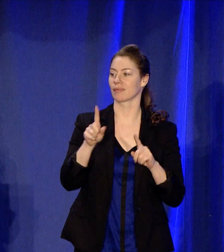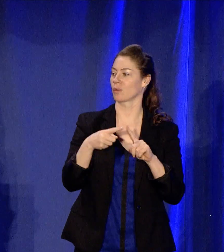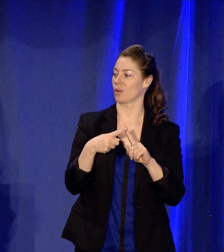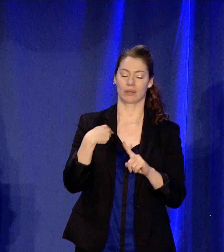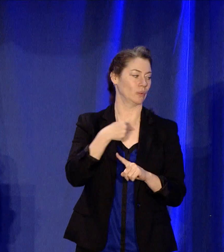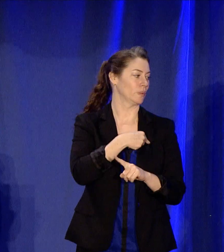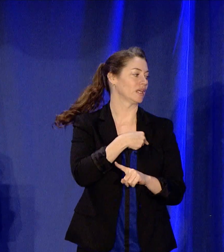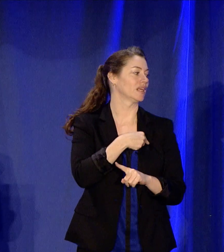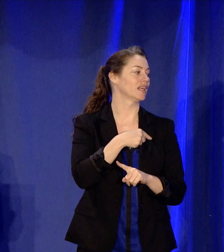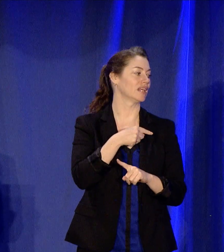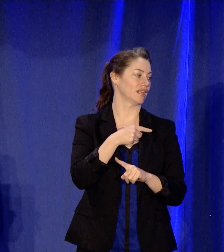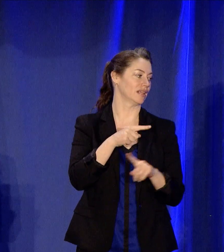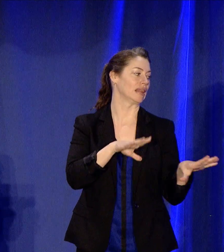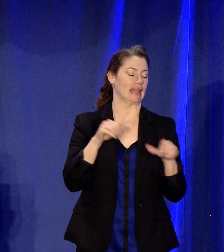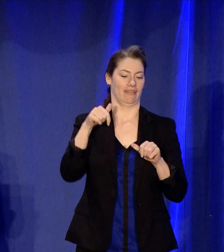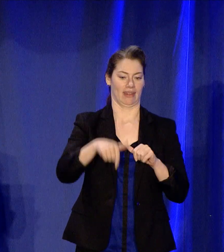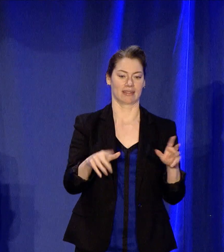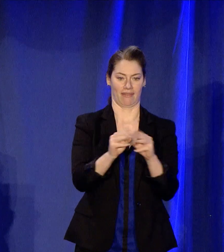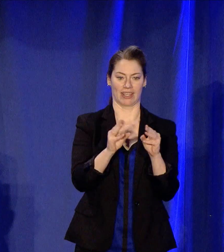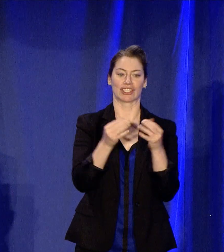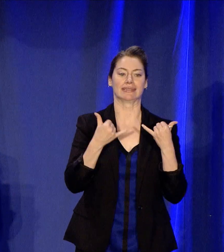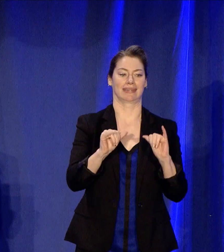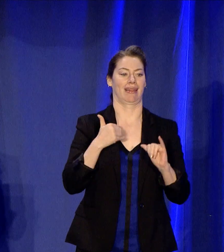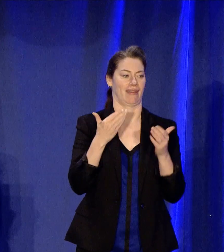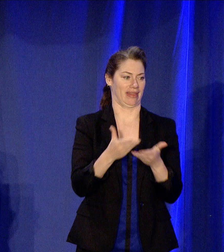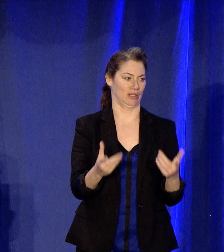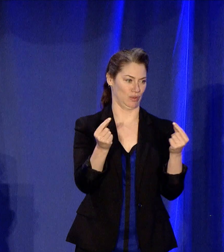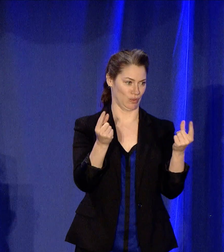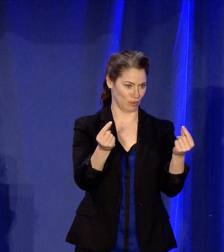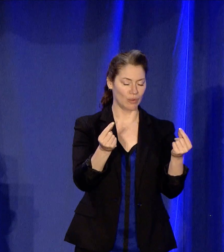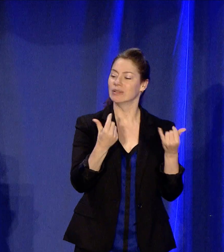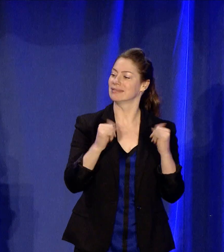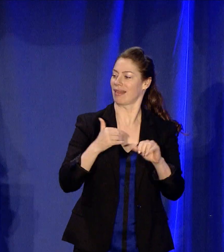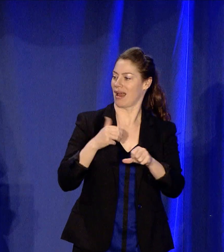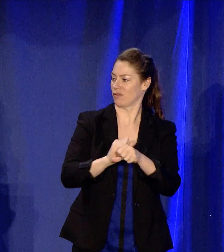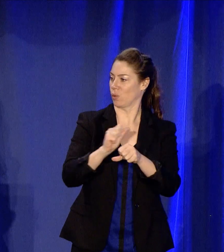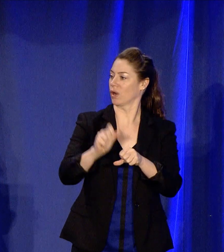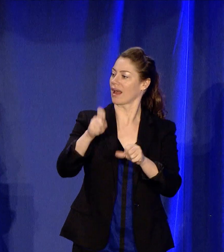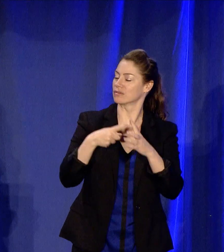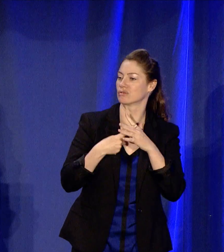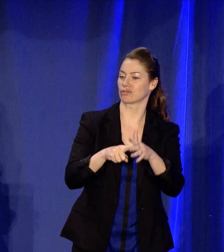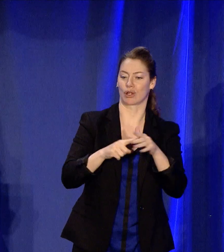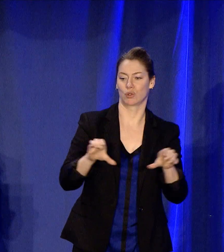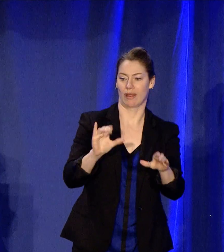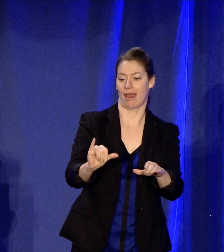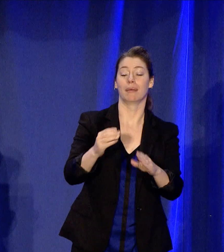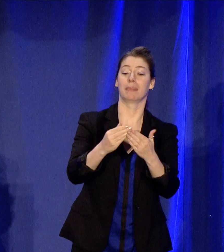convention, we still have stuff to do. We have to start doing it in local